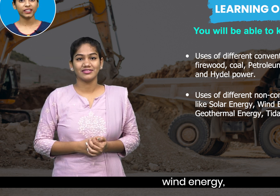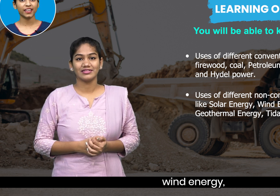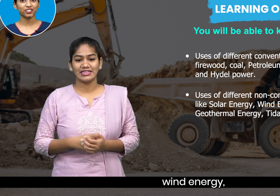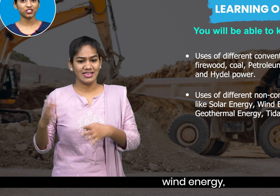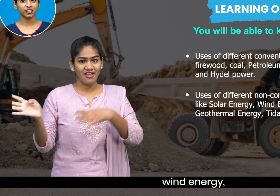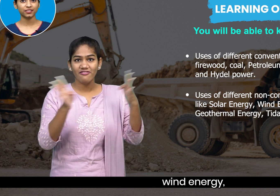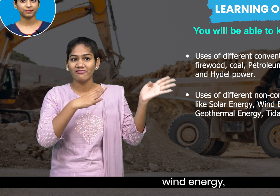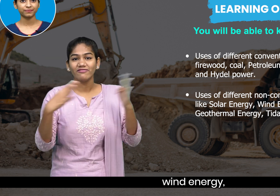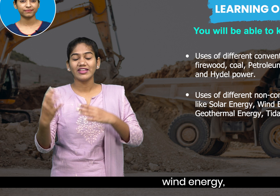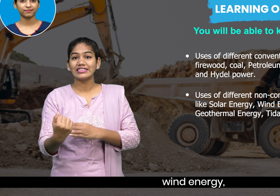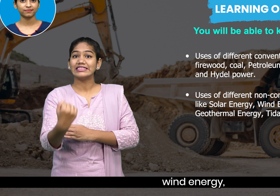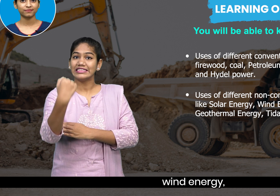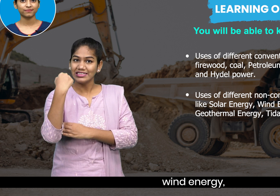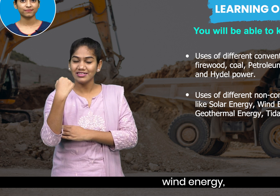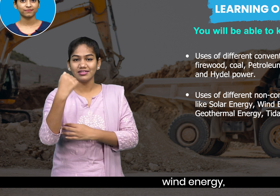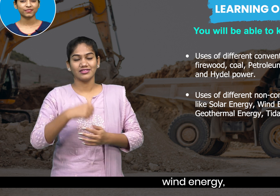wind energy,